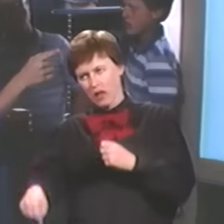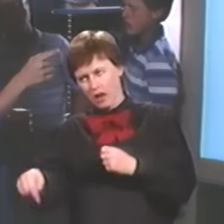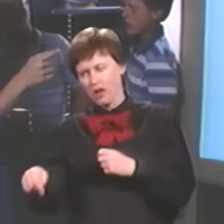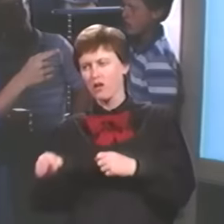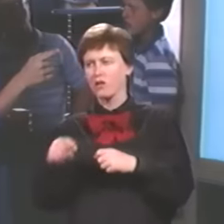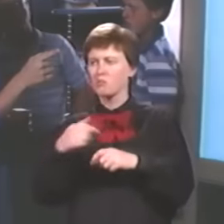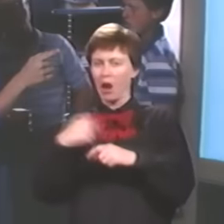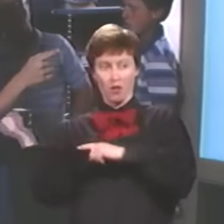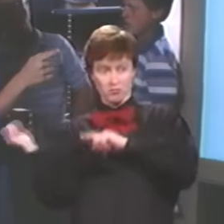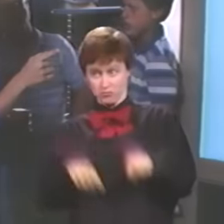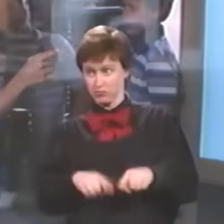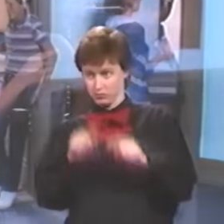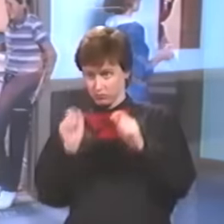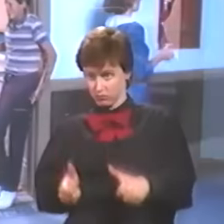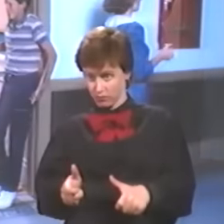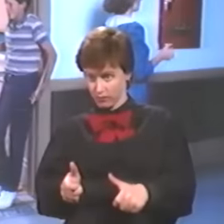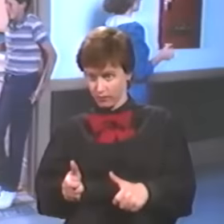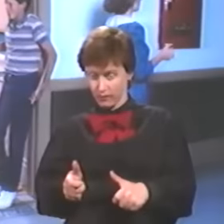then I'll be right back.